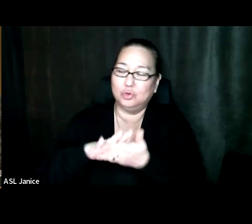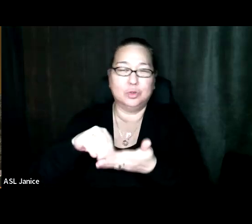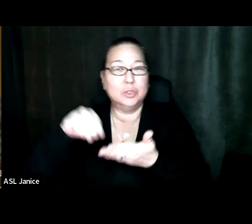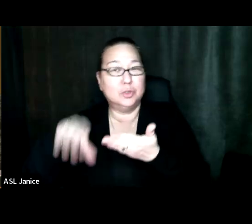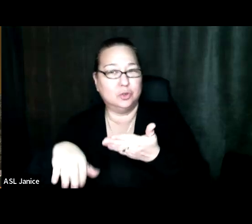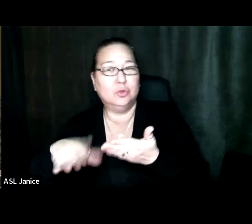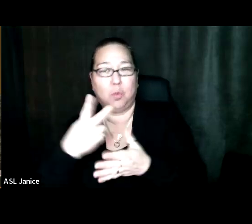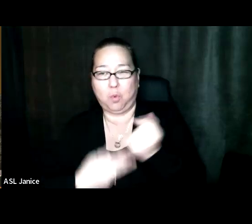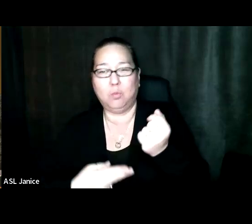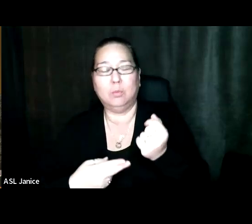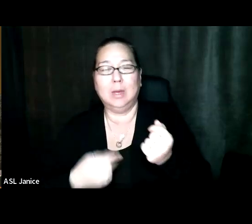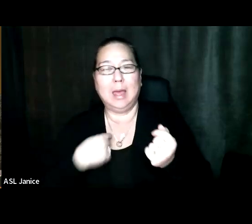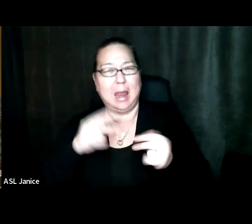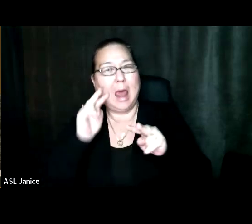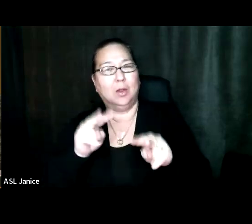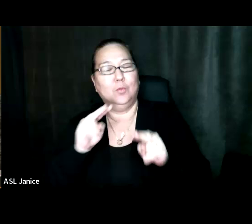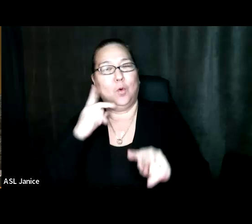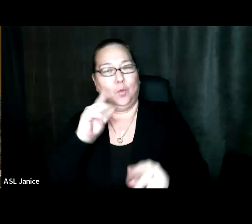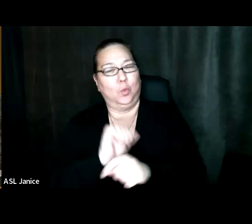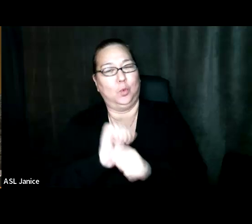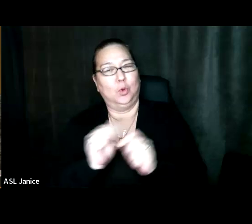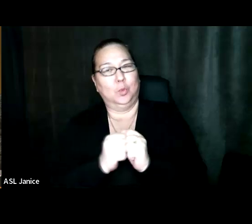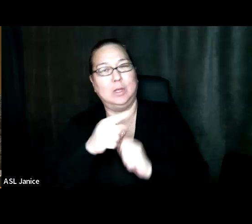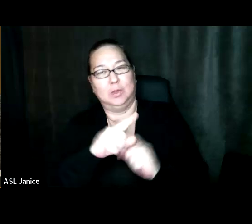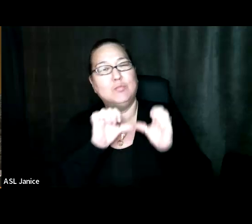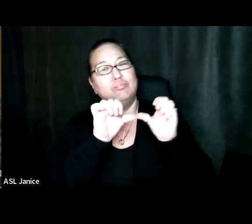ahead in the years. So congratulations.